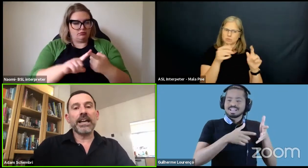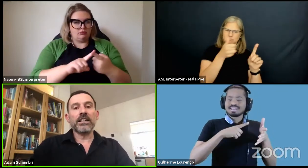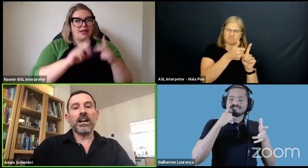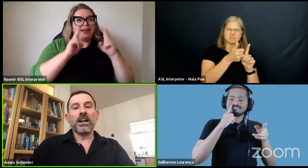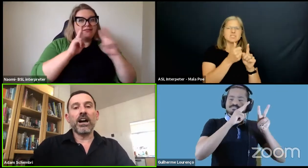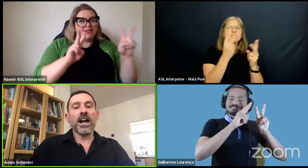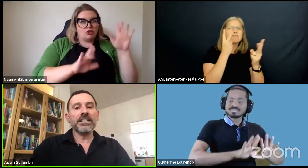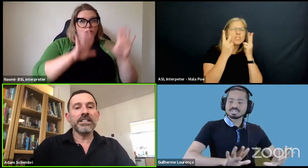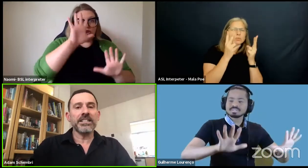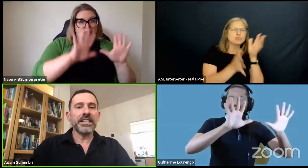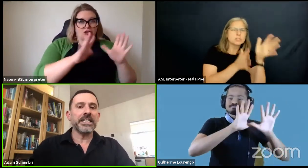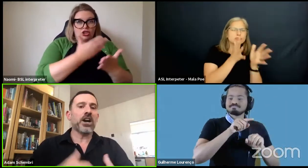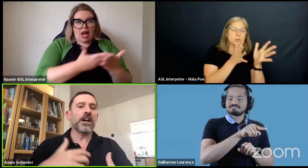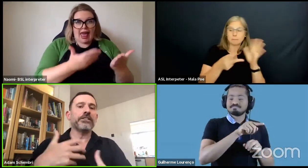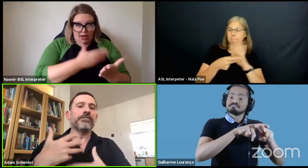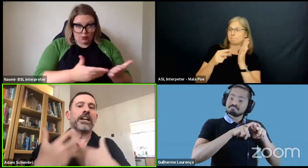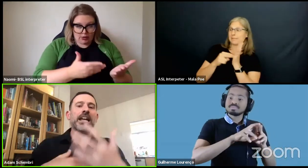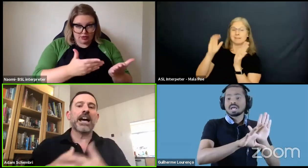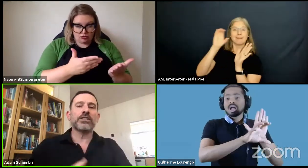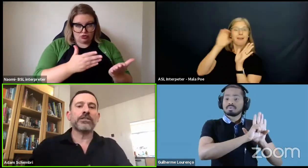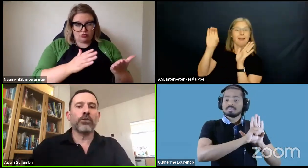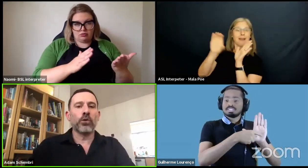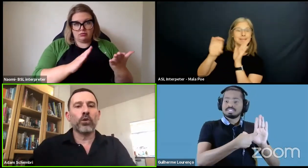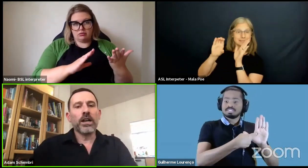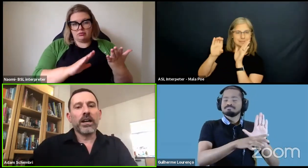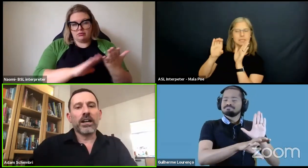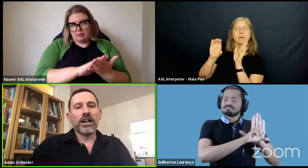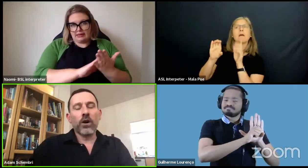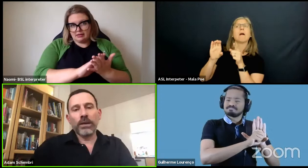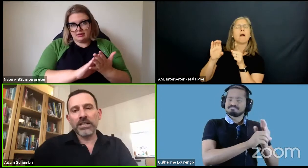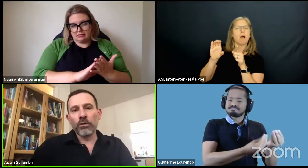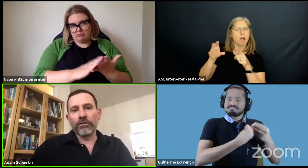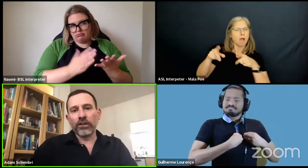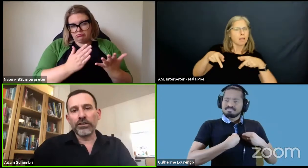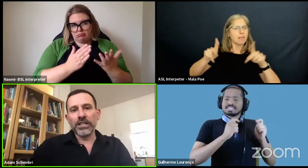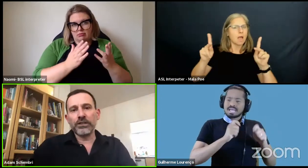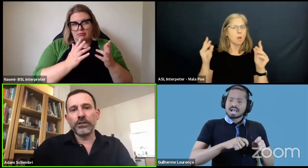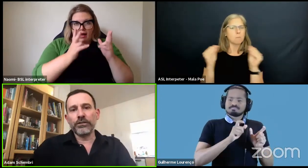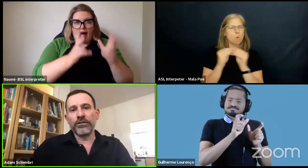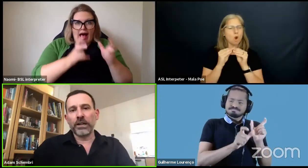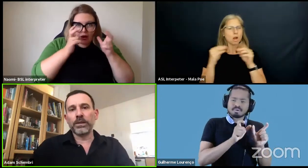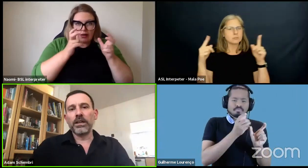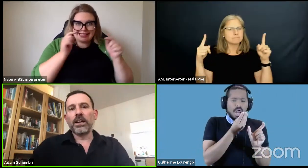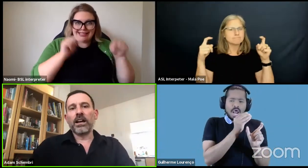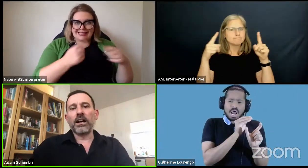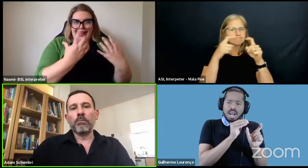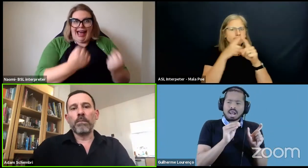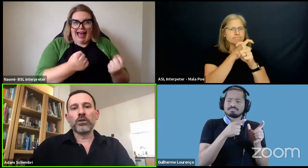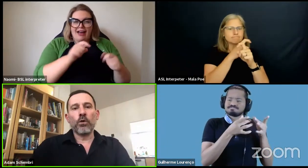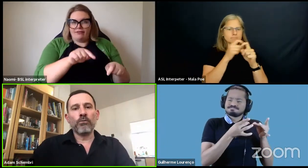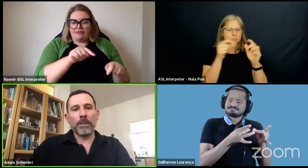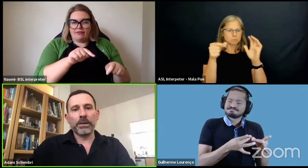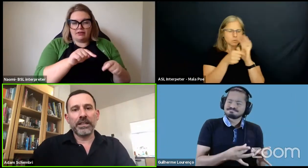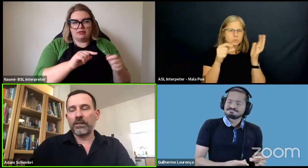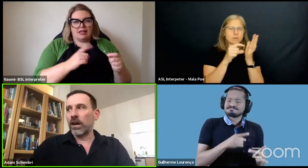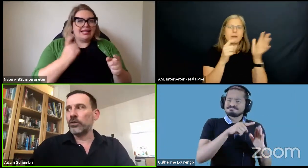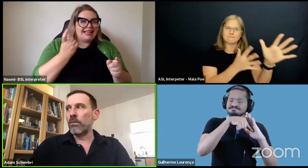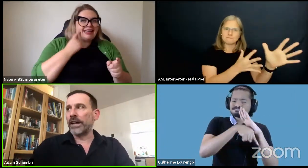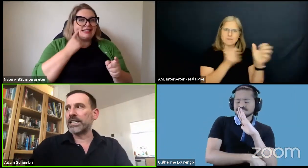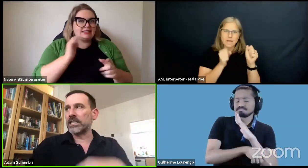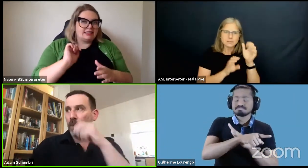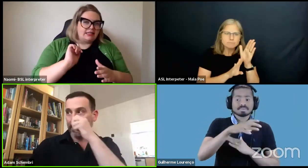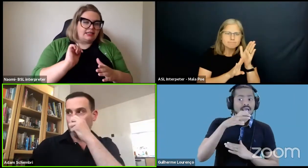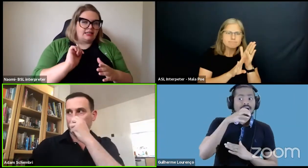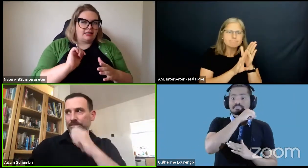means that iconicity kind of allows for a complex morphology to develop much more rapidly than you